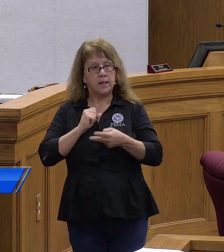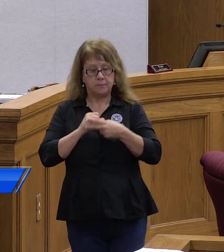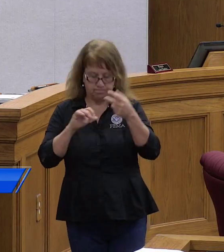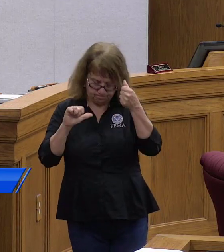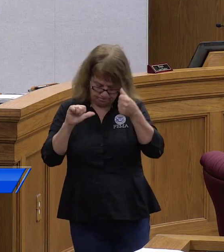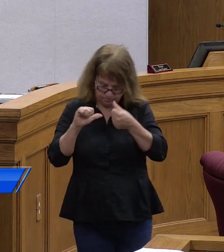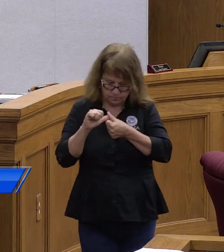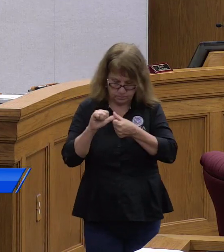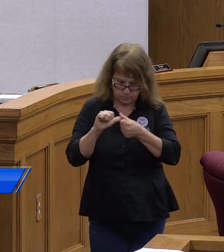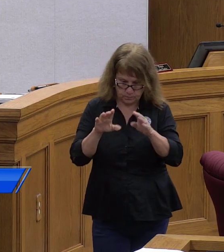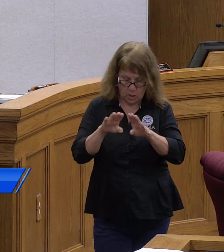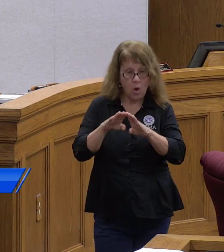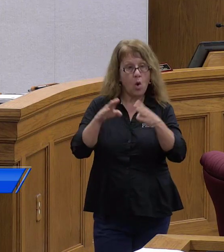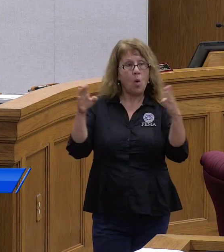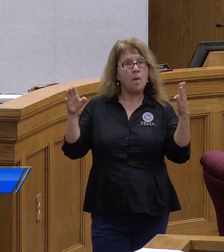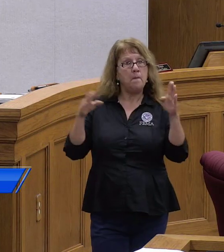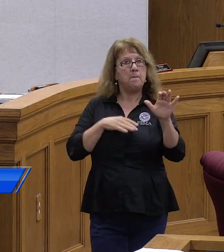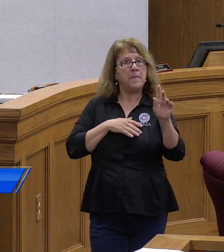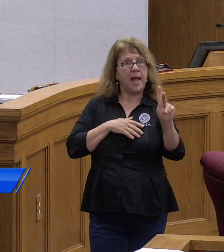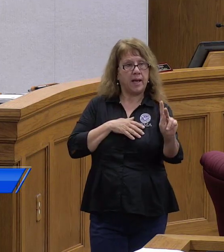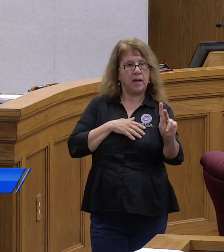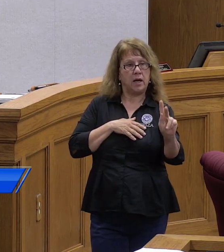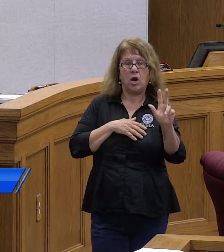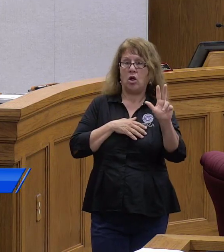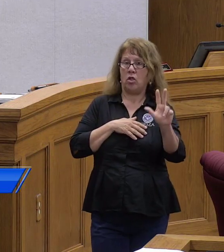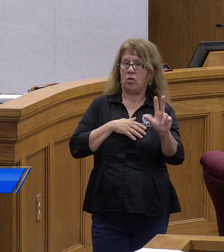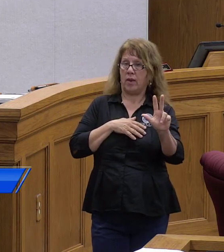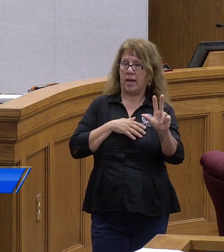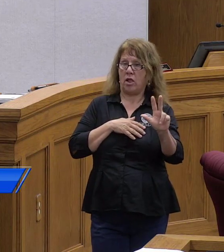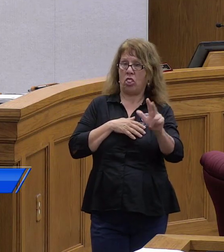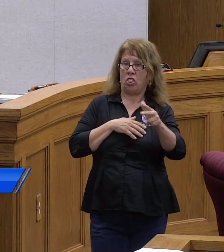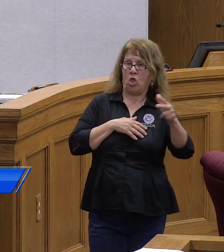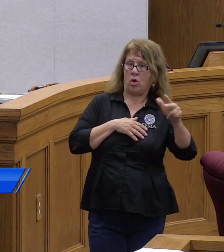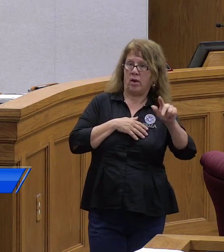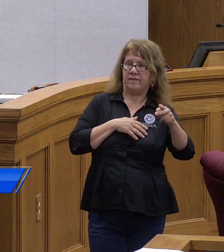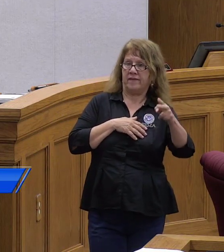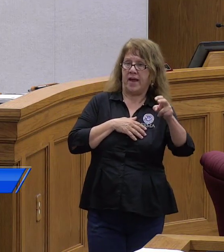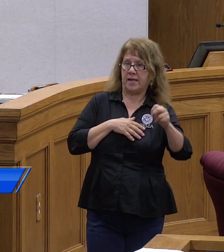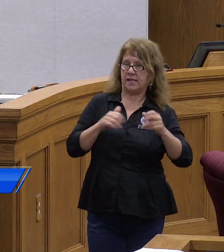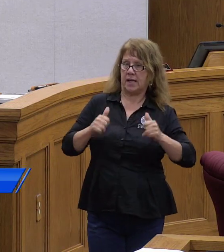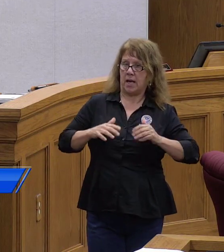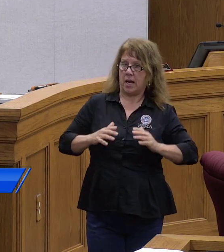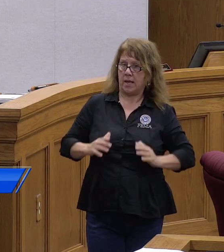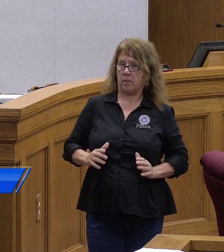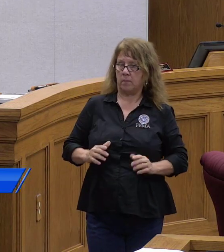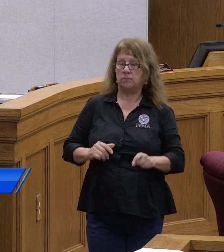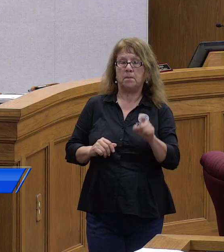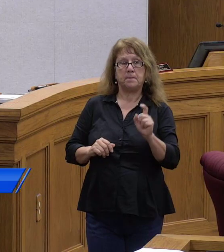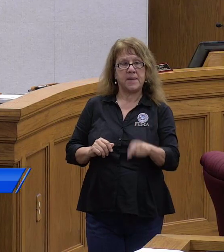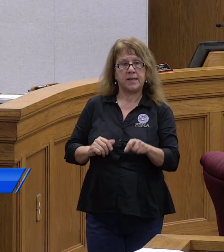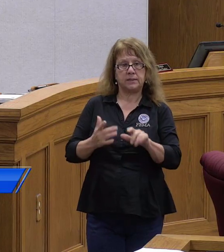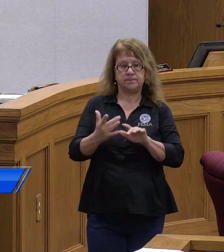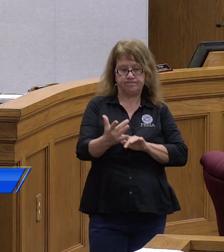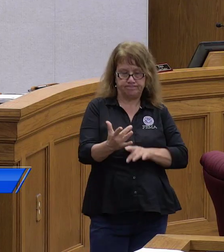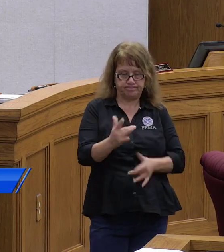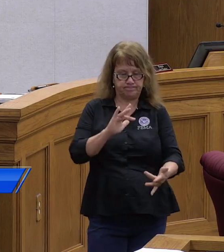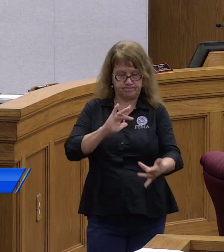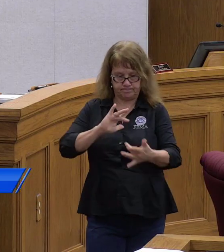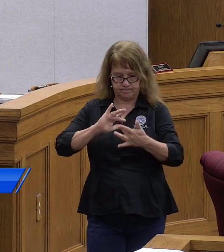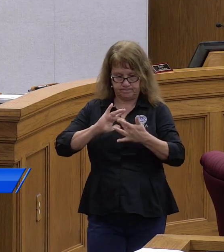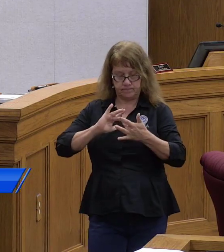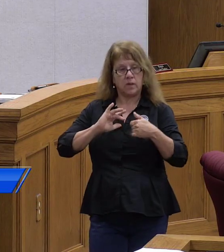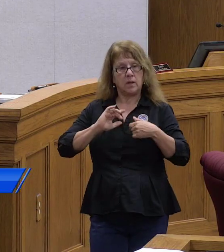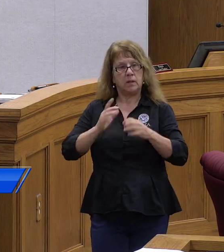did open the banks to three-phase customers. So our three-phase customers do need to reach out to us so that we